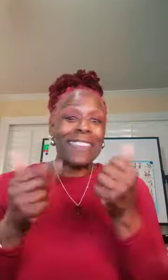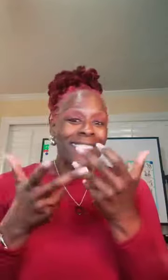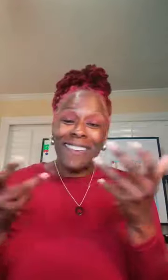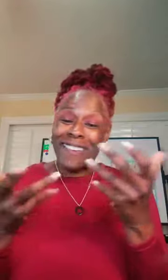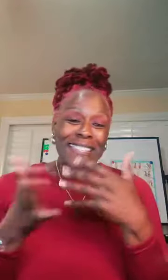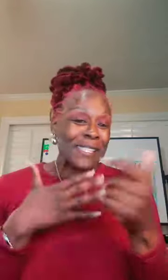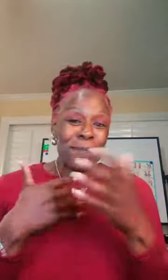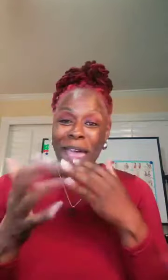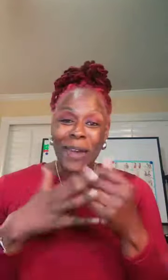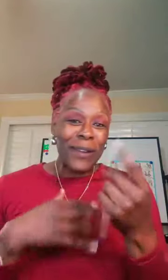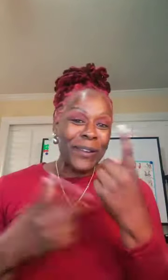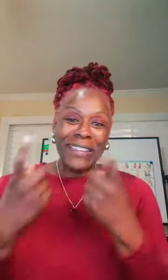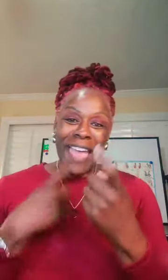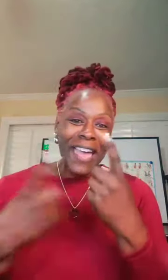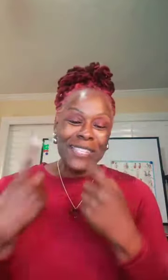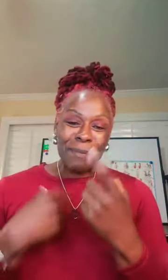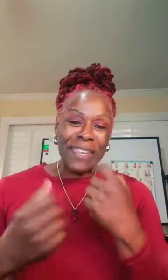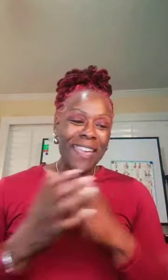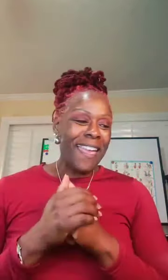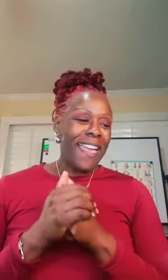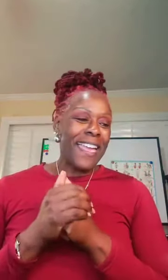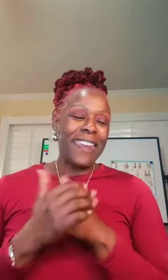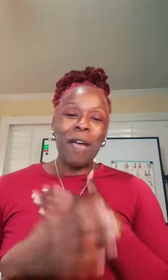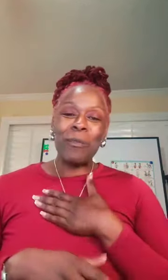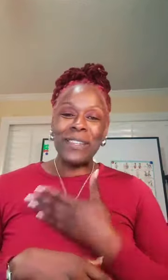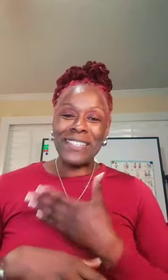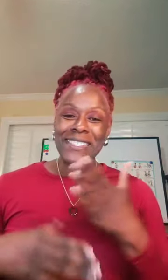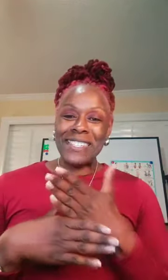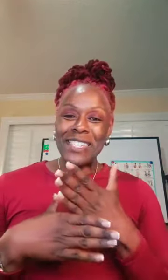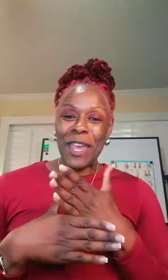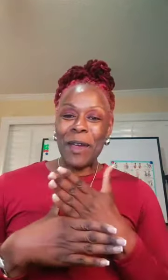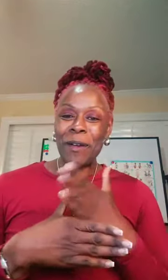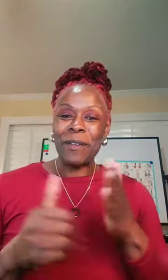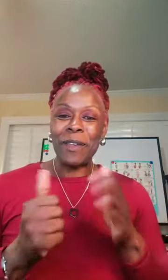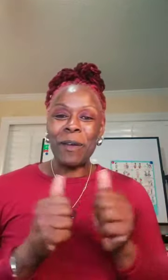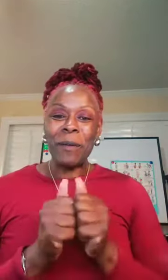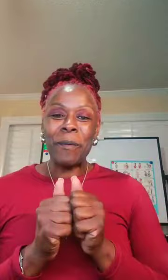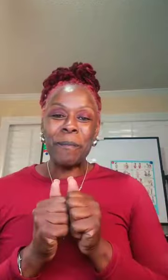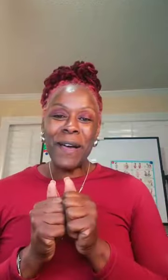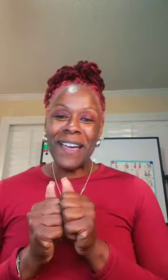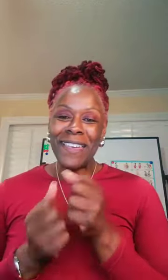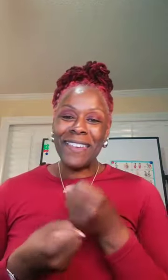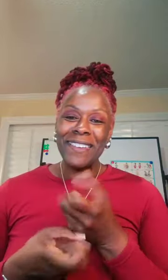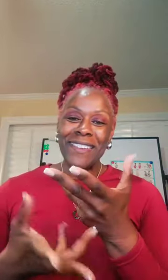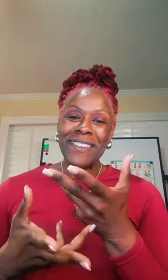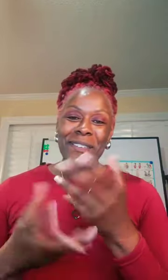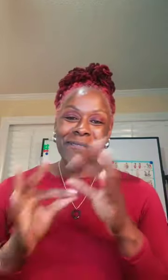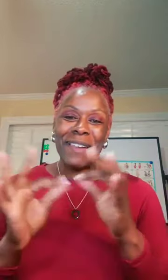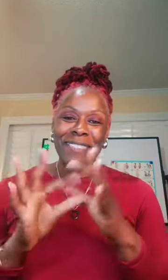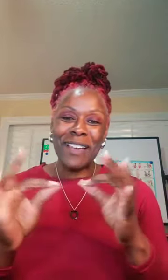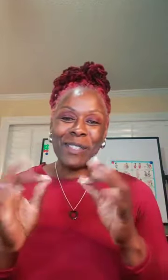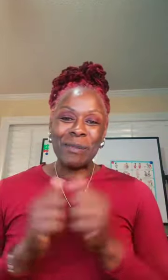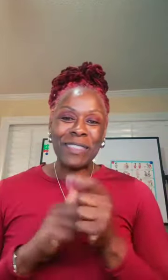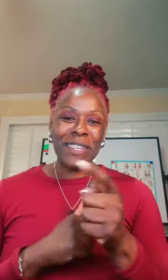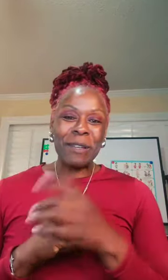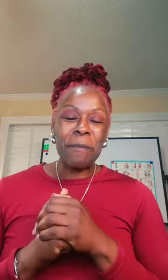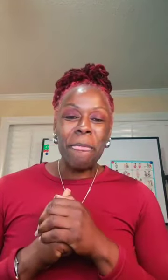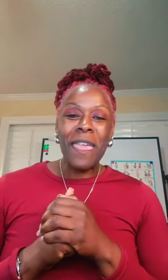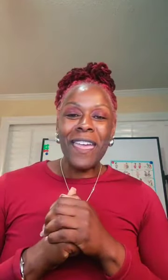Anything, it doesn't matter. You could ask me, and I'm willing to share, my thoughts with you. And